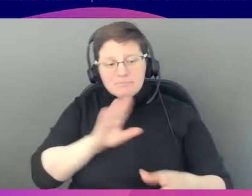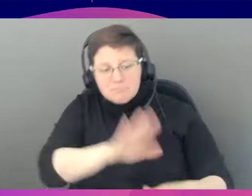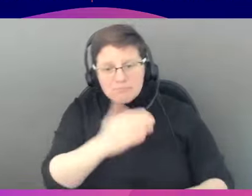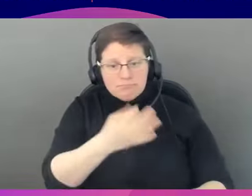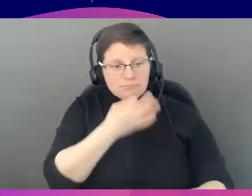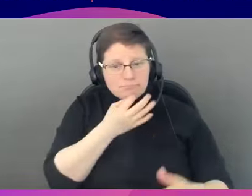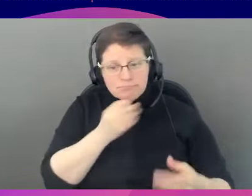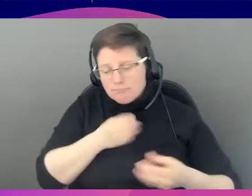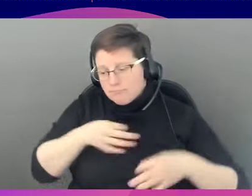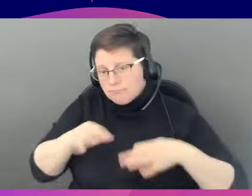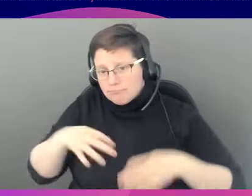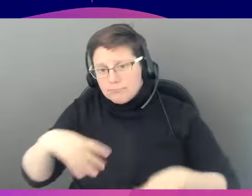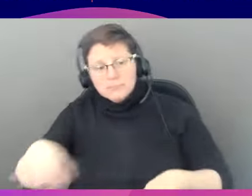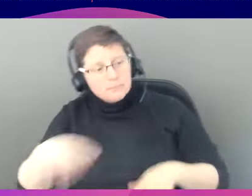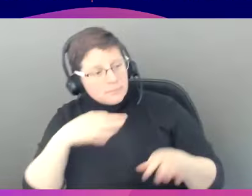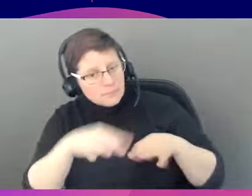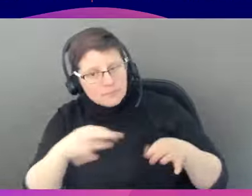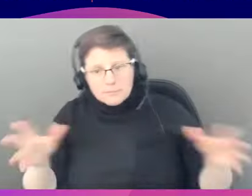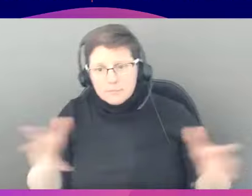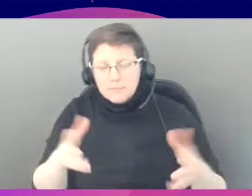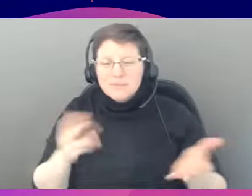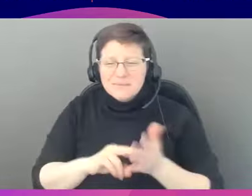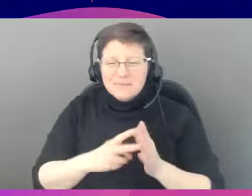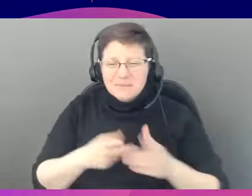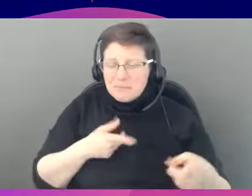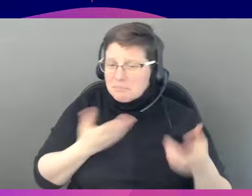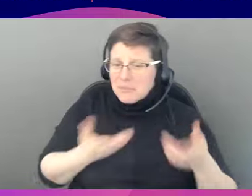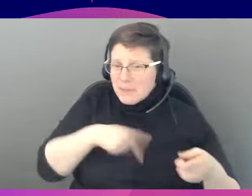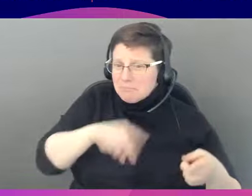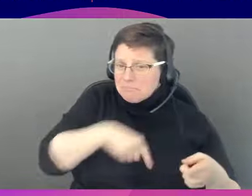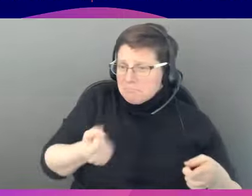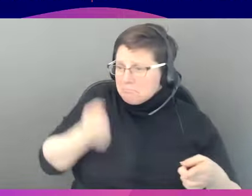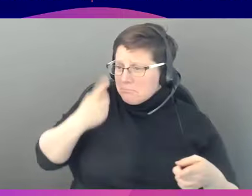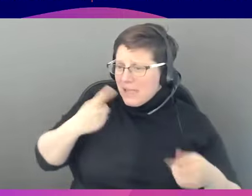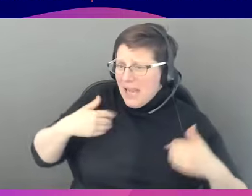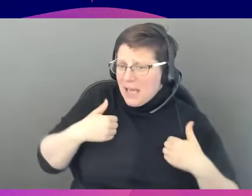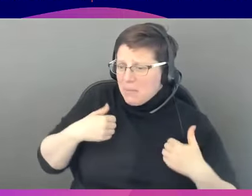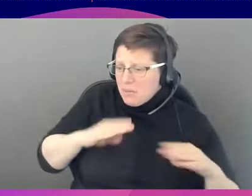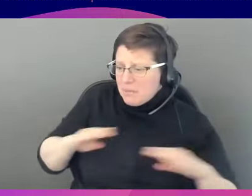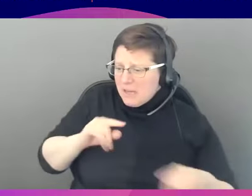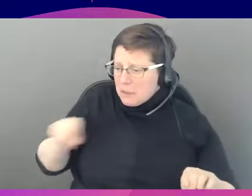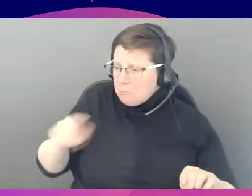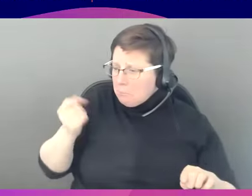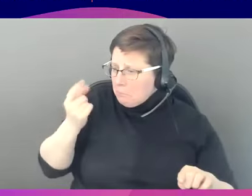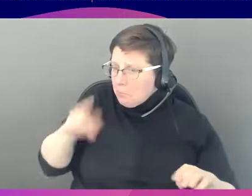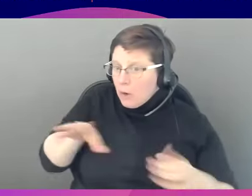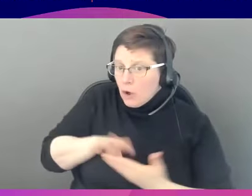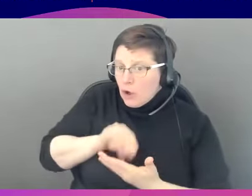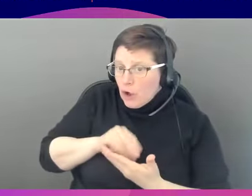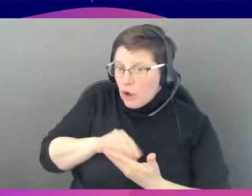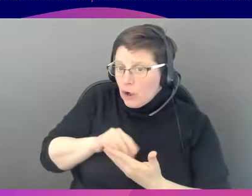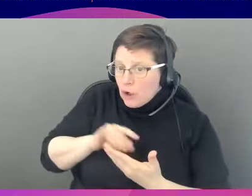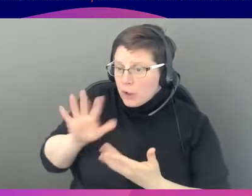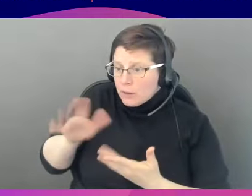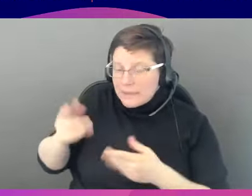service providers who might not necessarily have the most in-depth understanding of animal behavior and trauma, then we can lean on